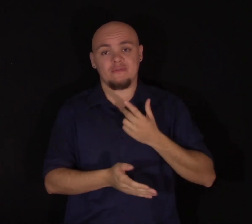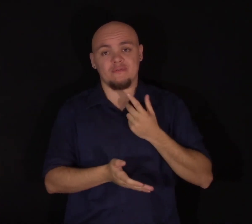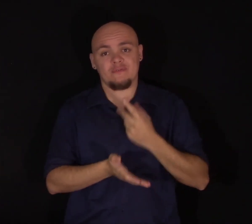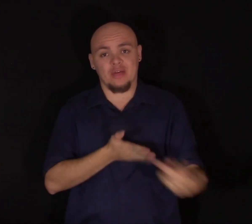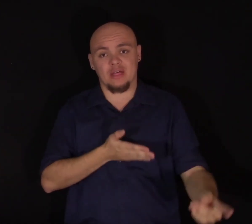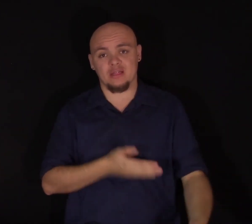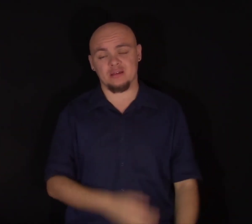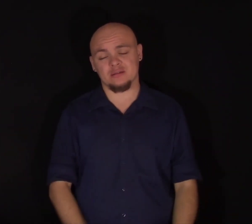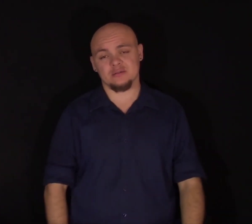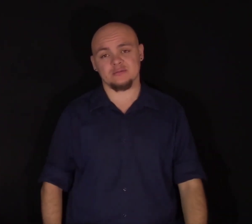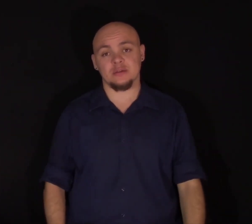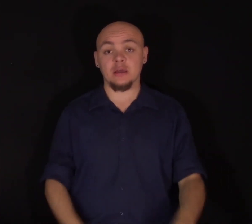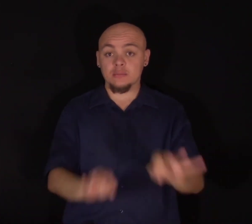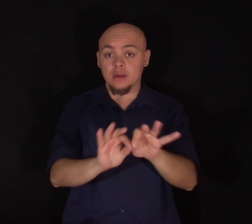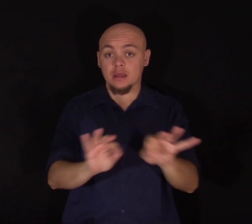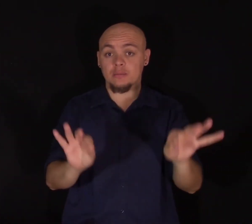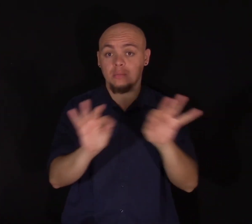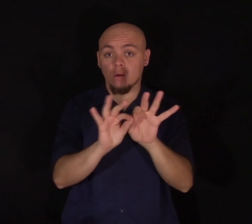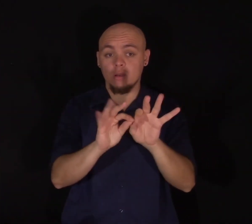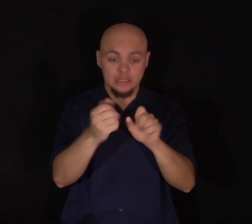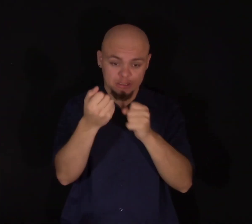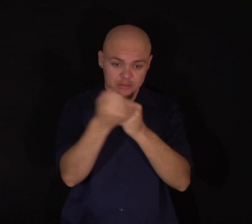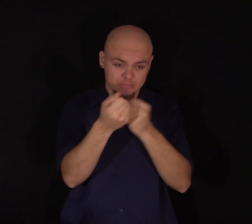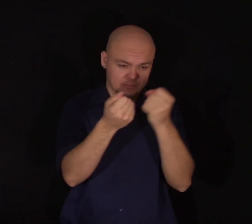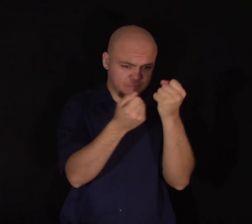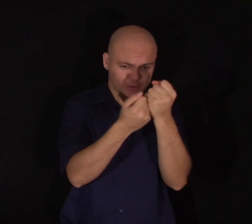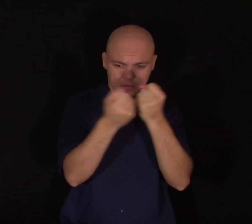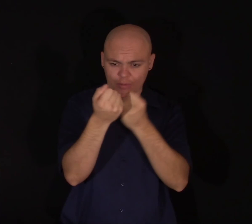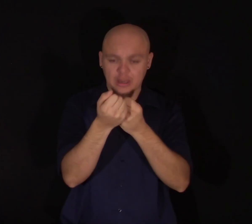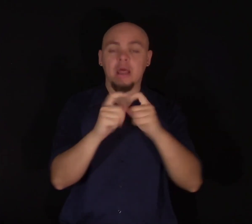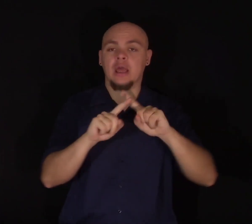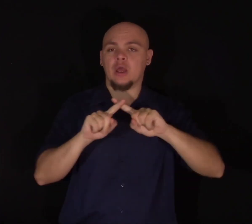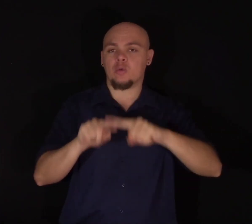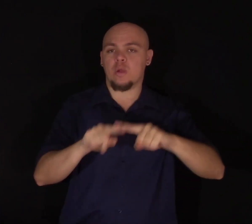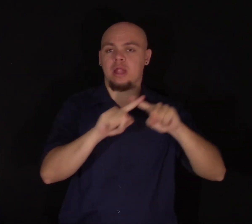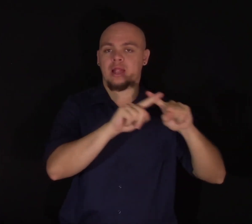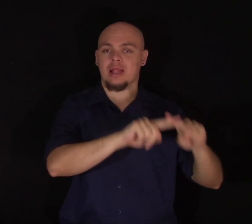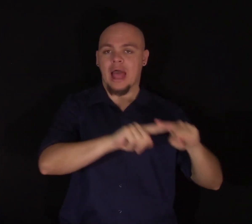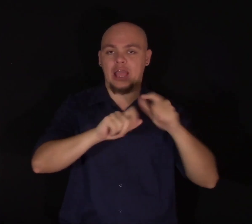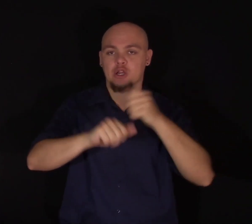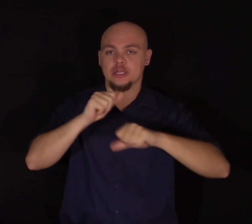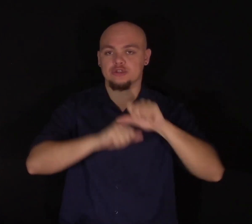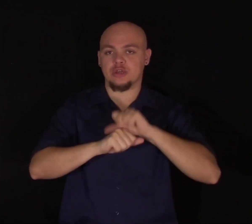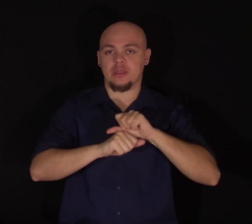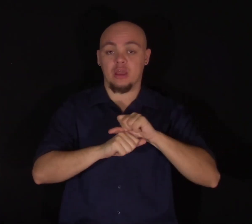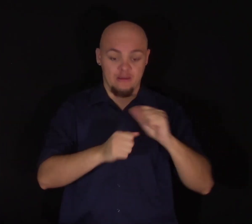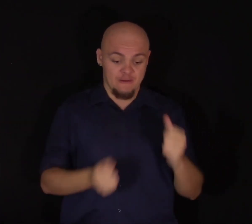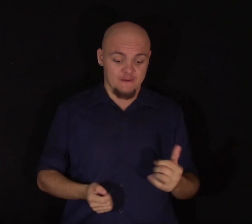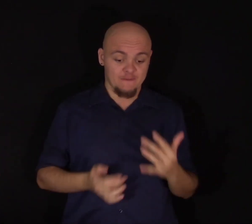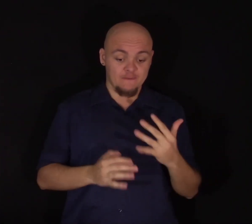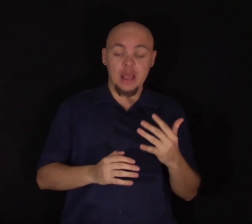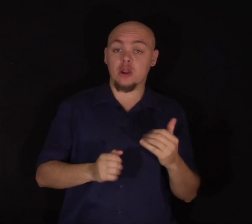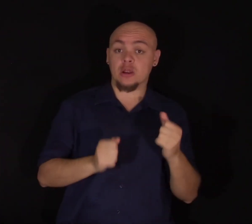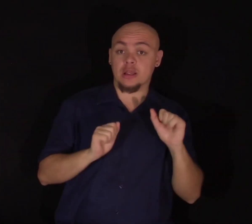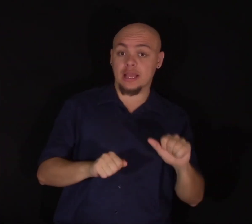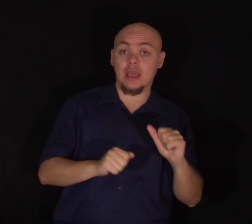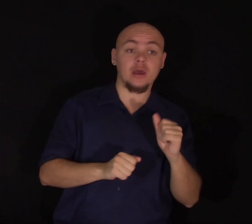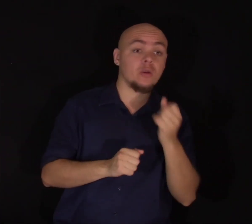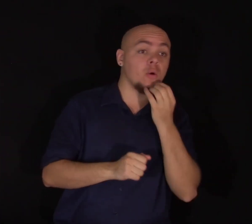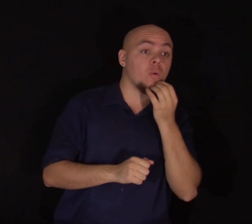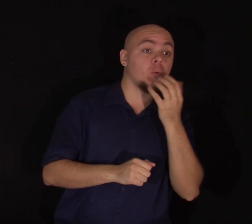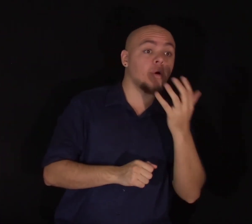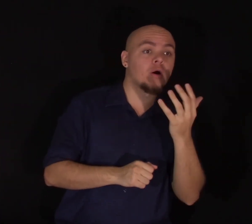Again, what matters most is how we hold each other up and can rely on one another. He says, fire can warm or